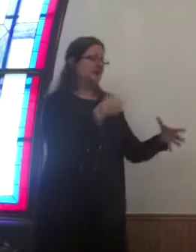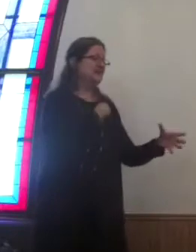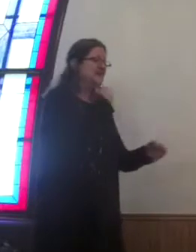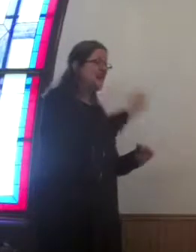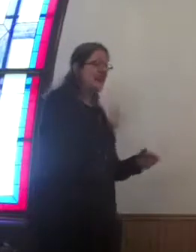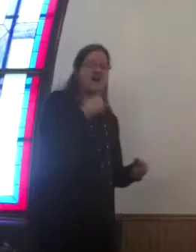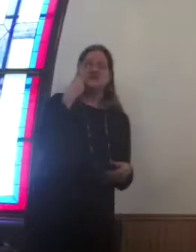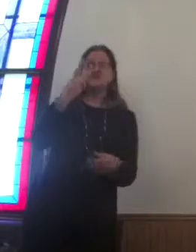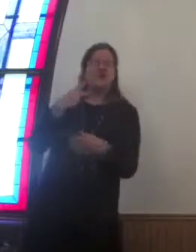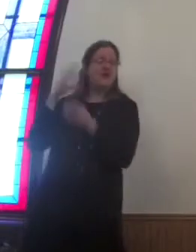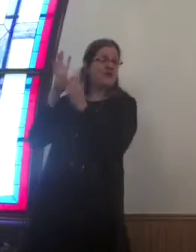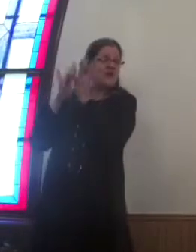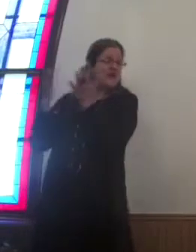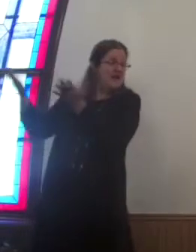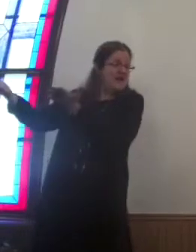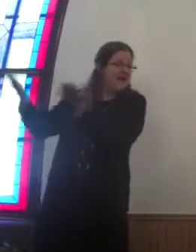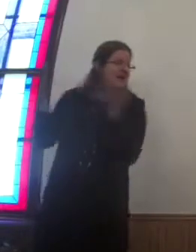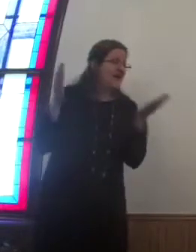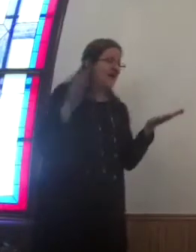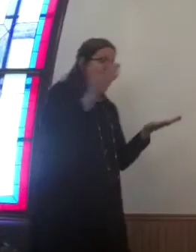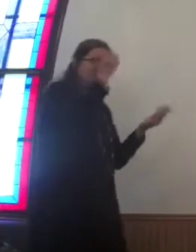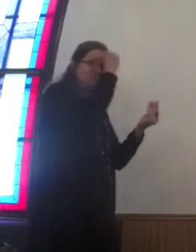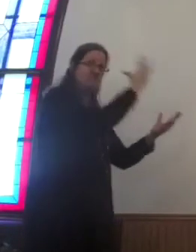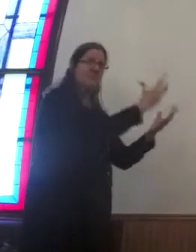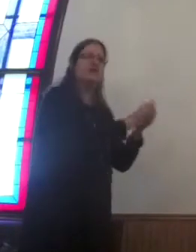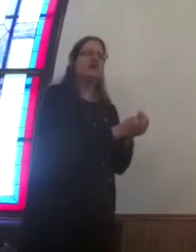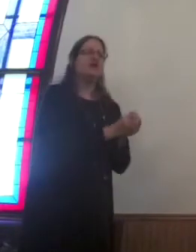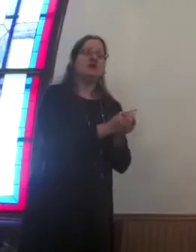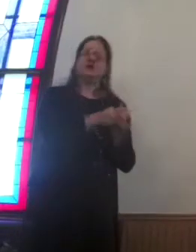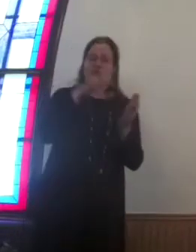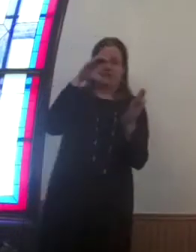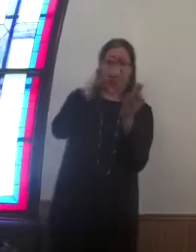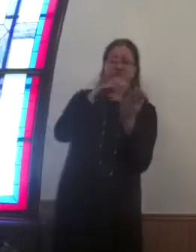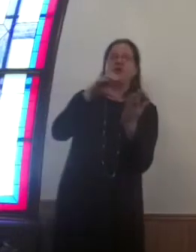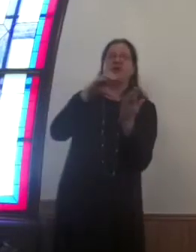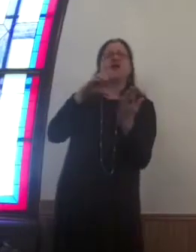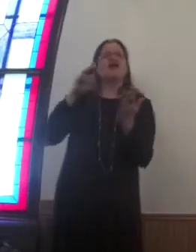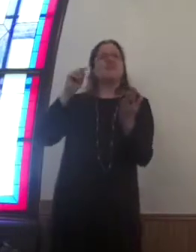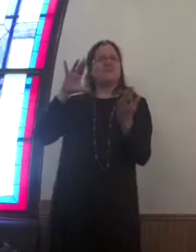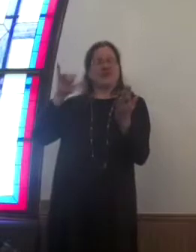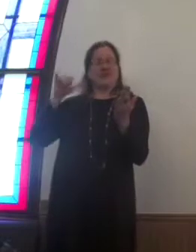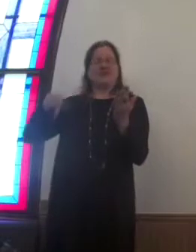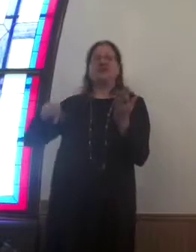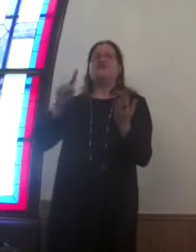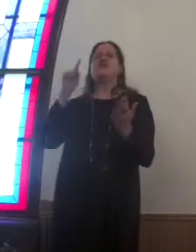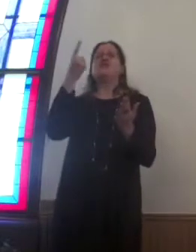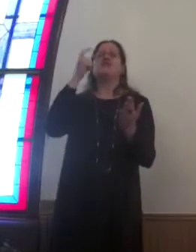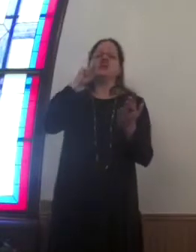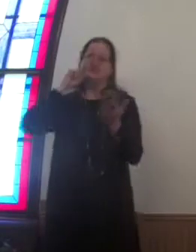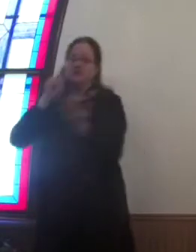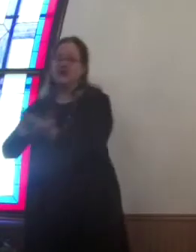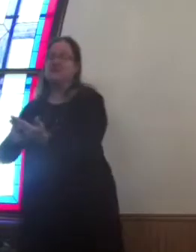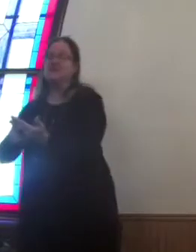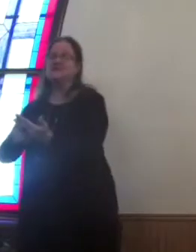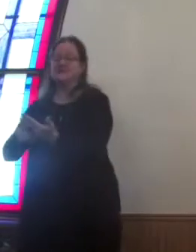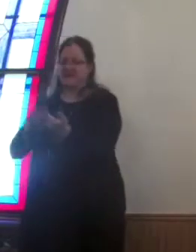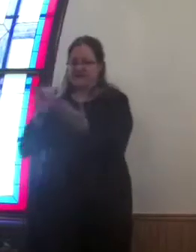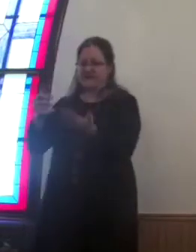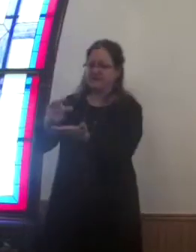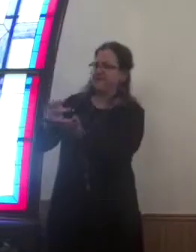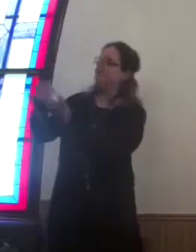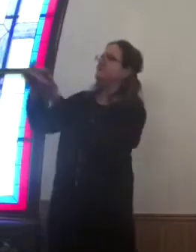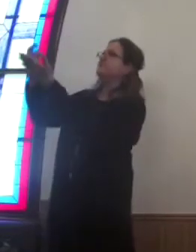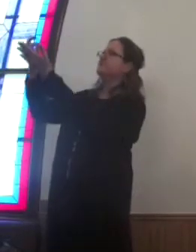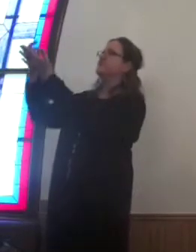Christ. So at least in John's Gospel, it was Mary who was the very first witness of this resurrection. And by